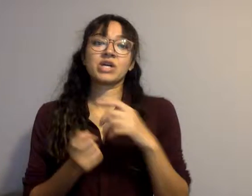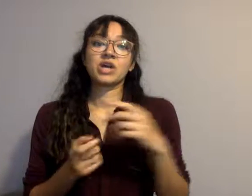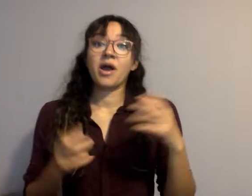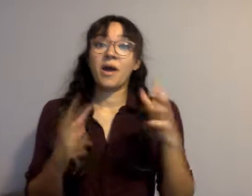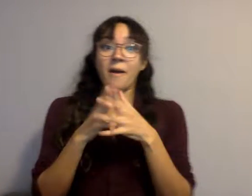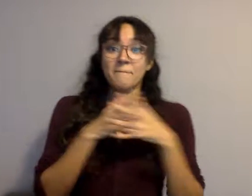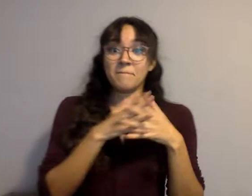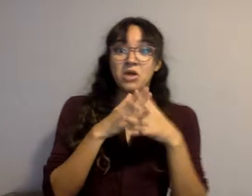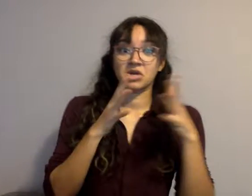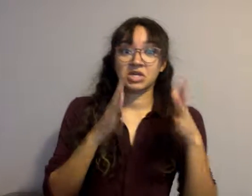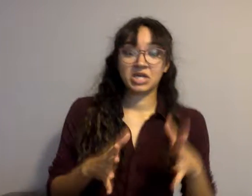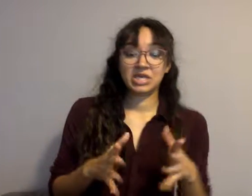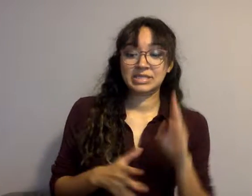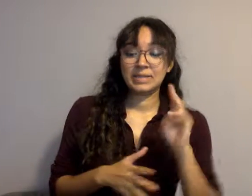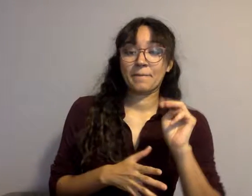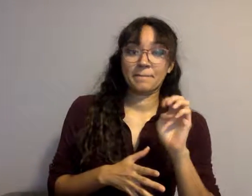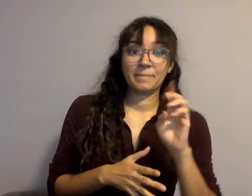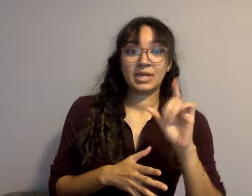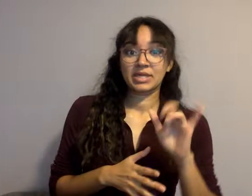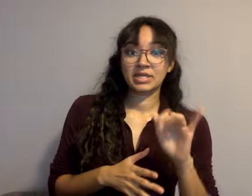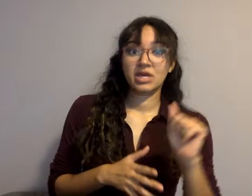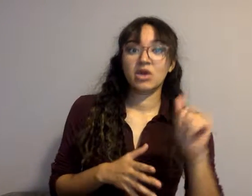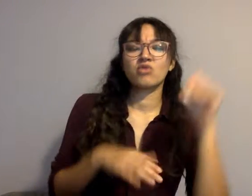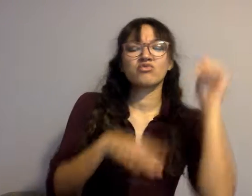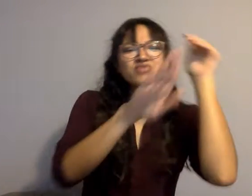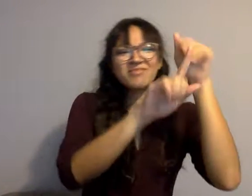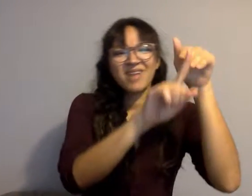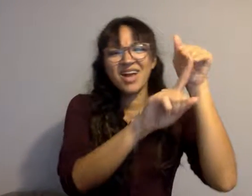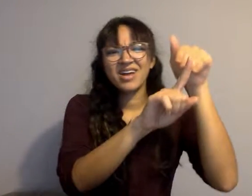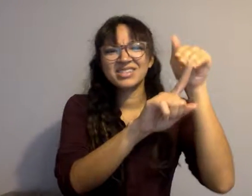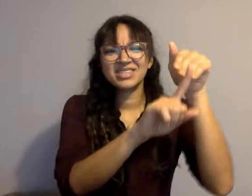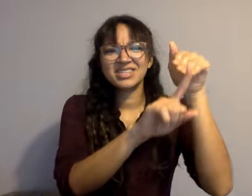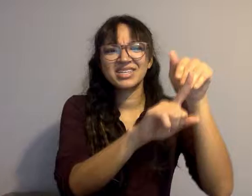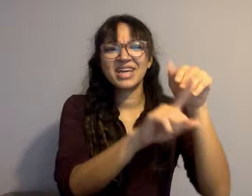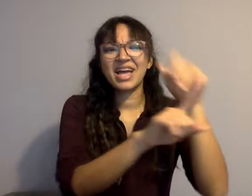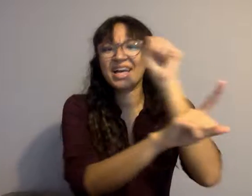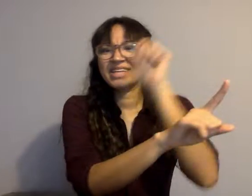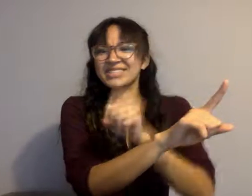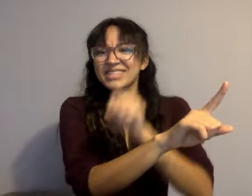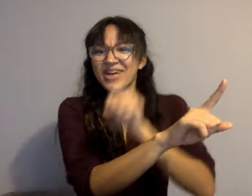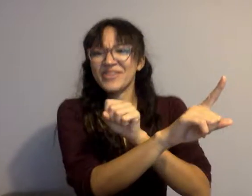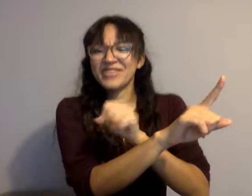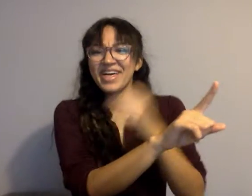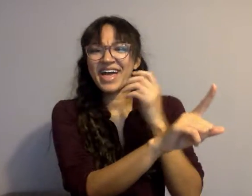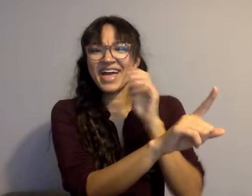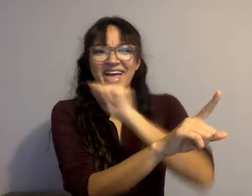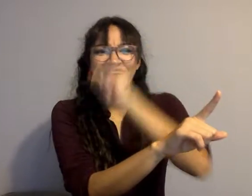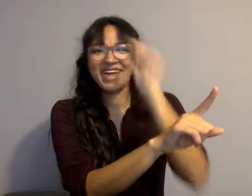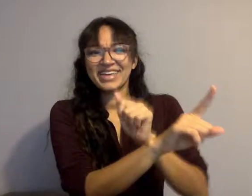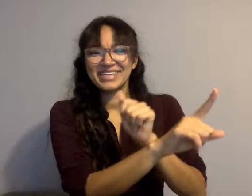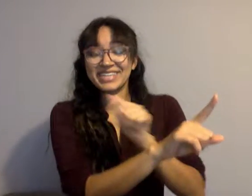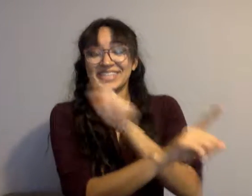media while also reminding casting directors that South Asian and Arab are not synonymous.